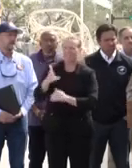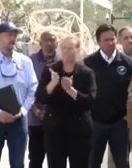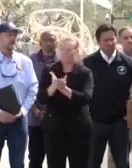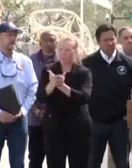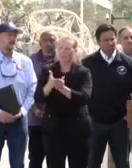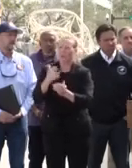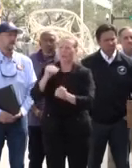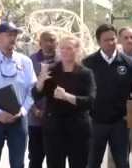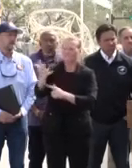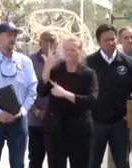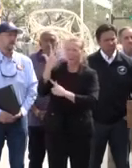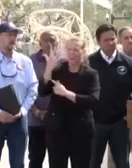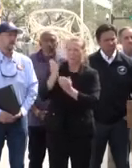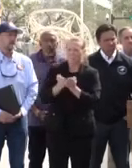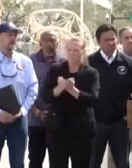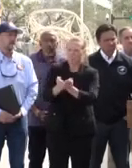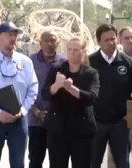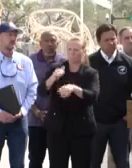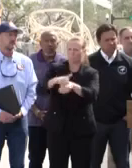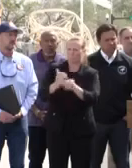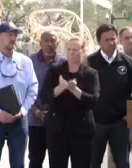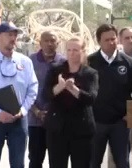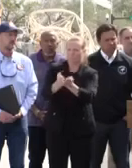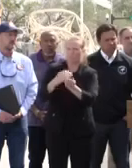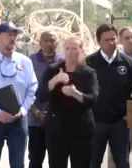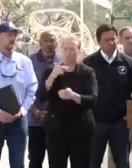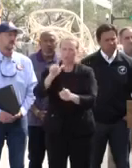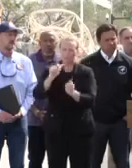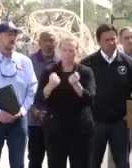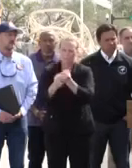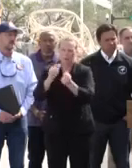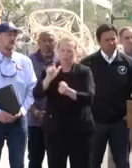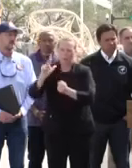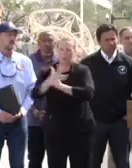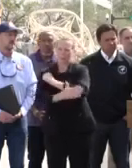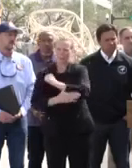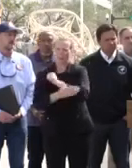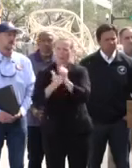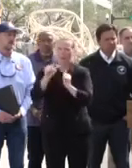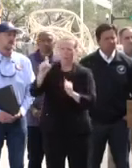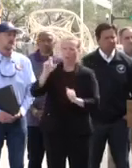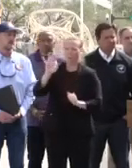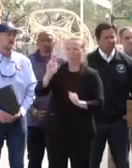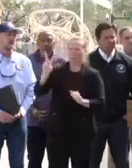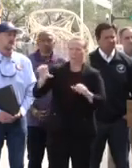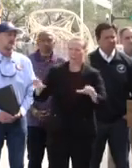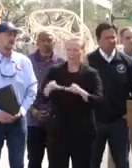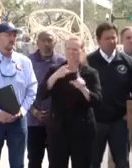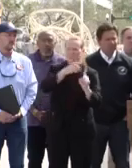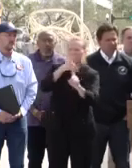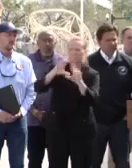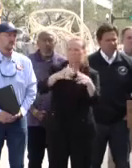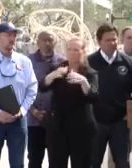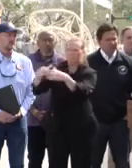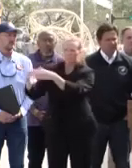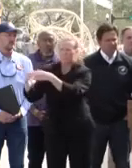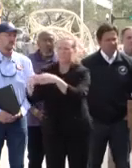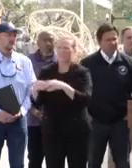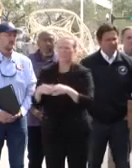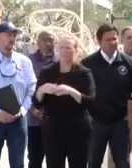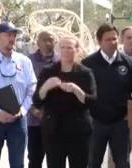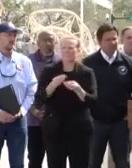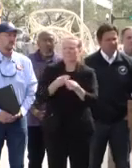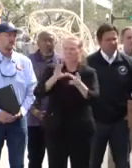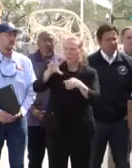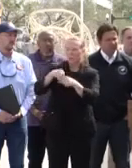23 counties with 192 active missions, including point of distribution sites with 30 active